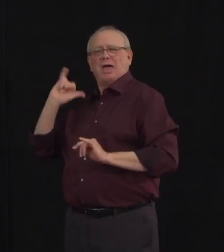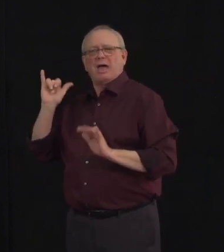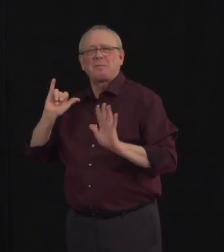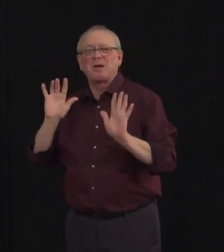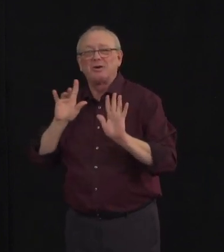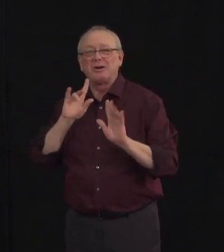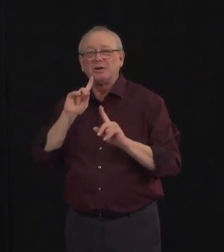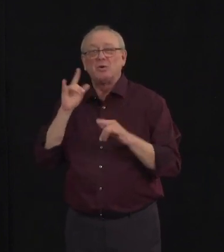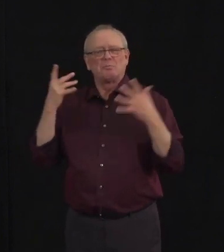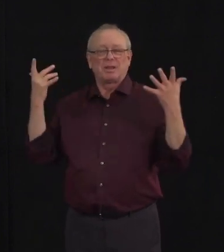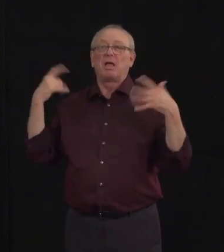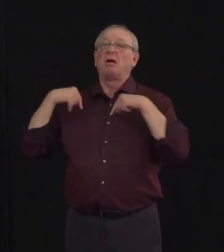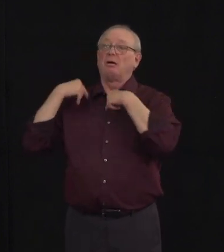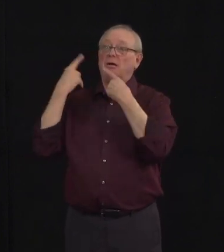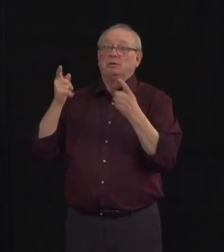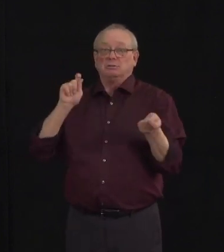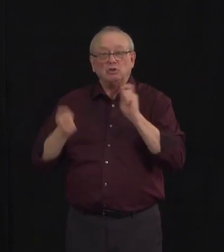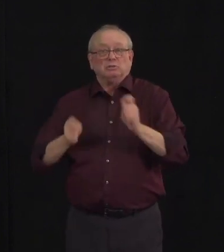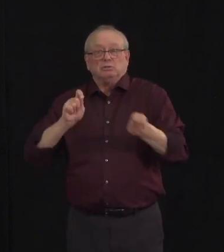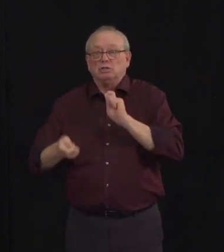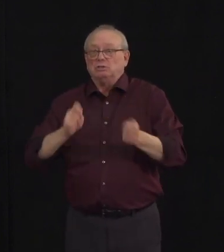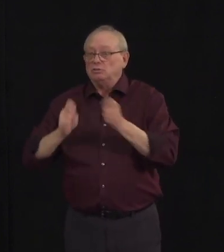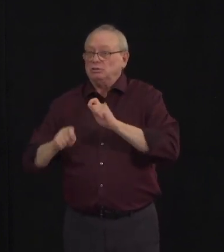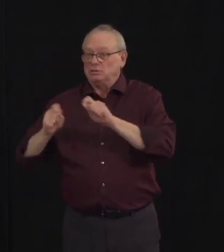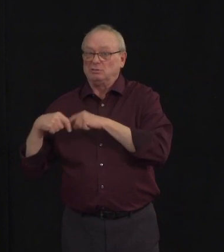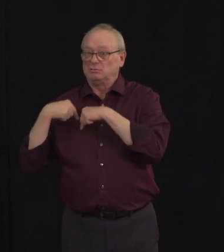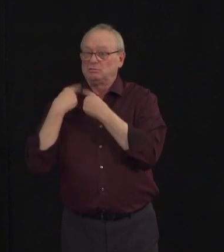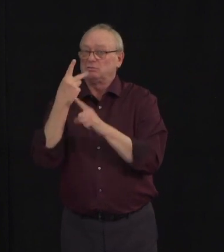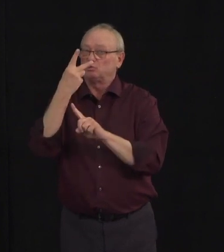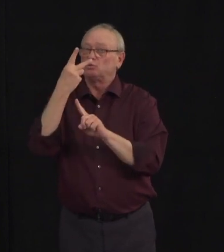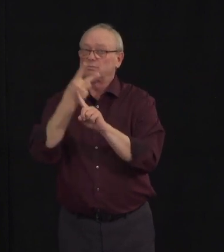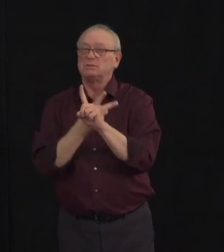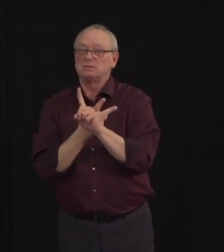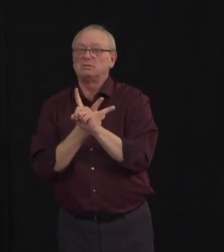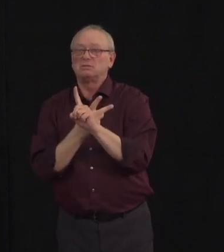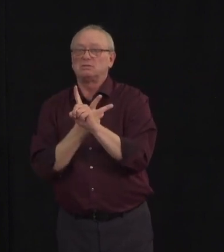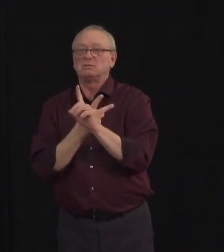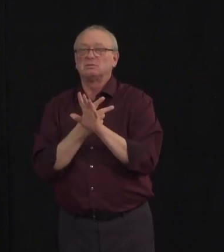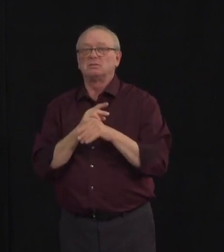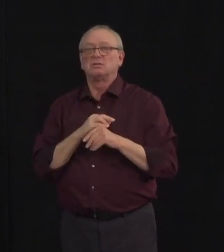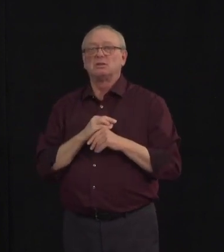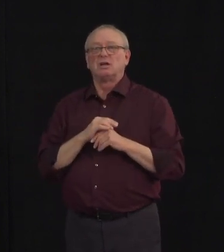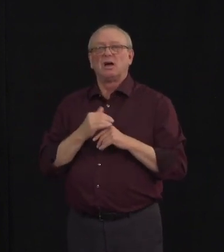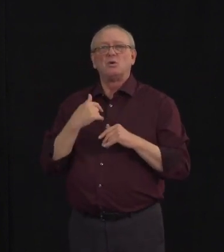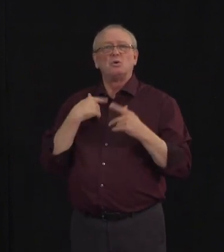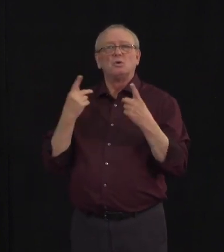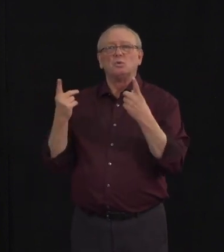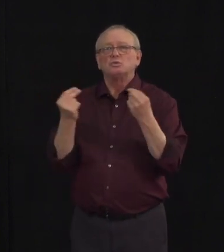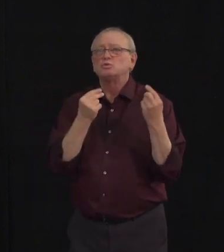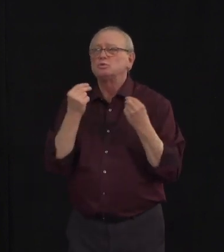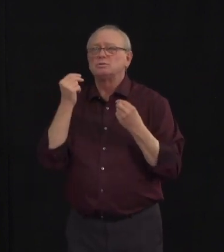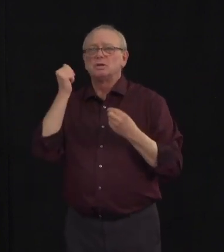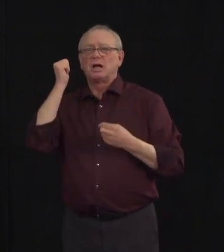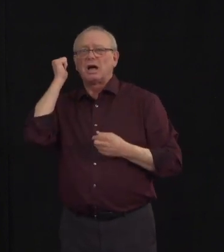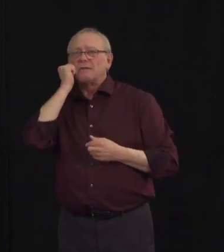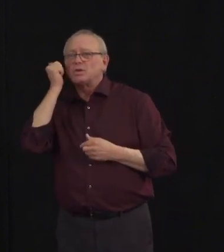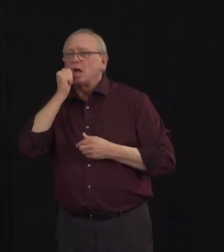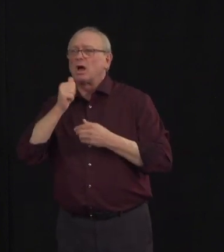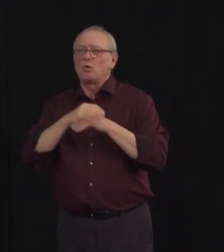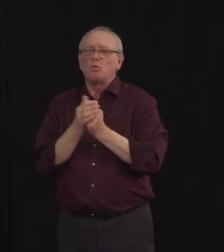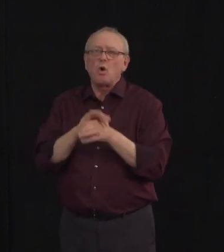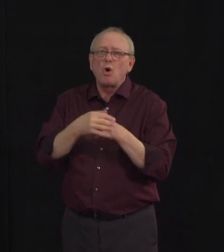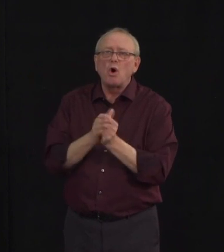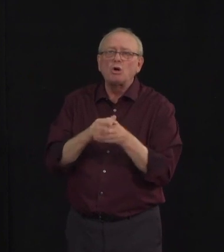still. Our societal norms around hygiene and physical distancing are different today. We are in the habit of washing our